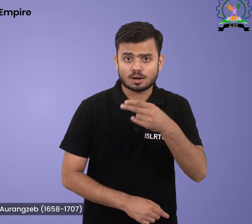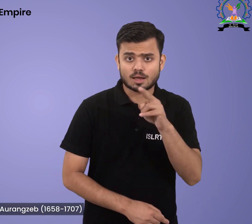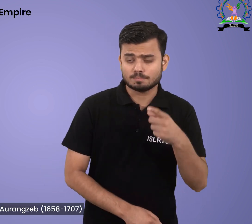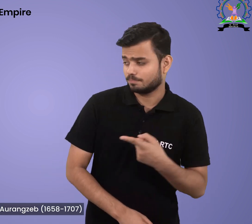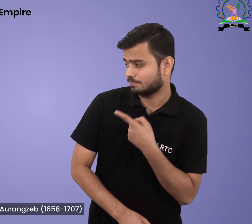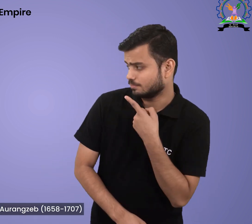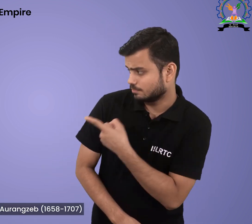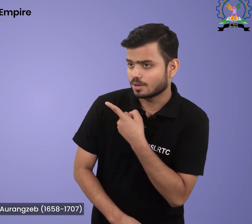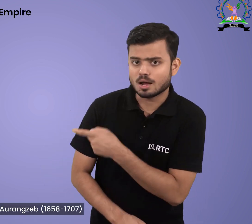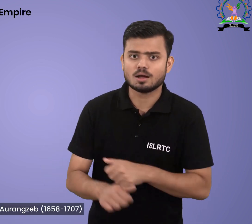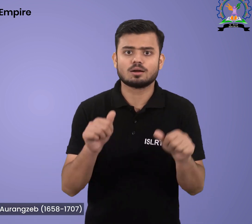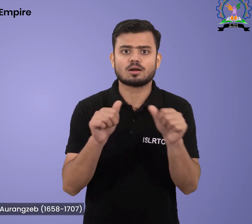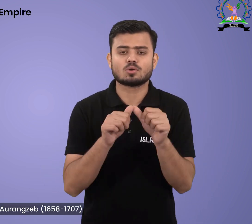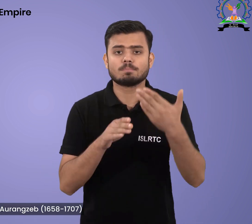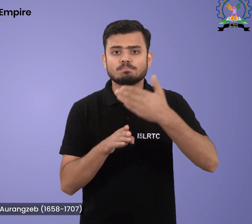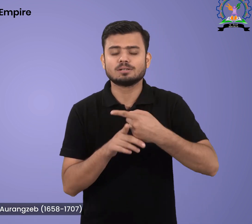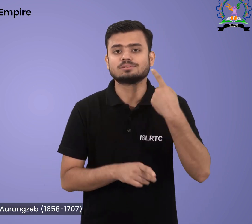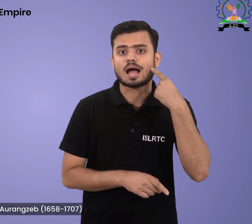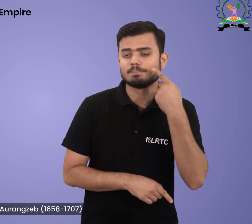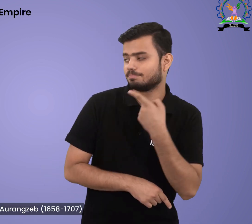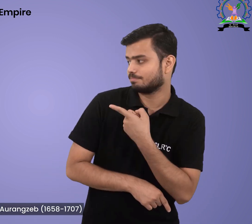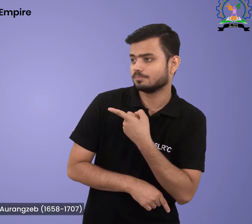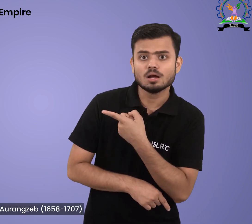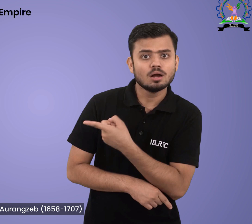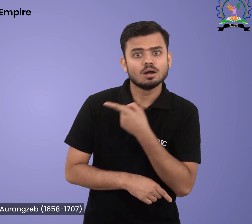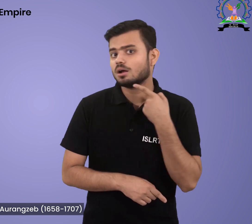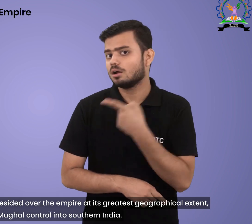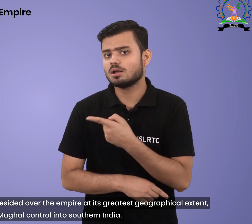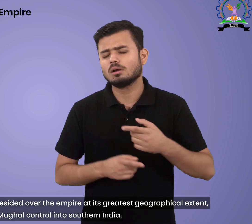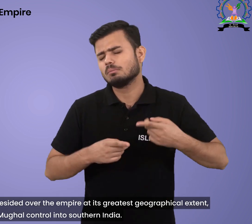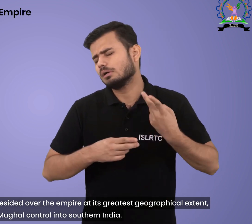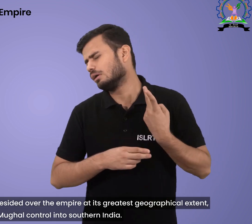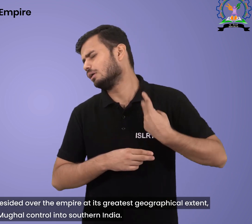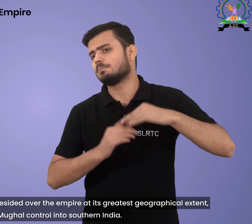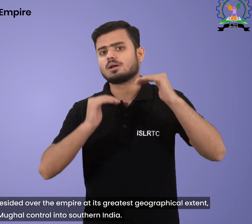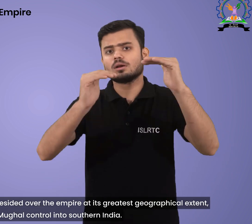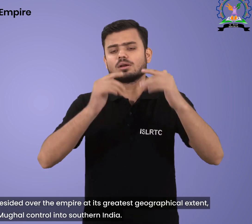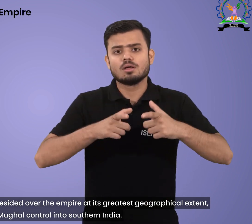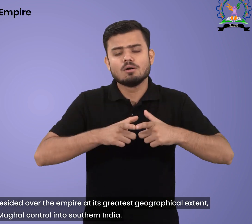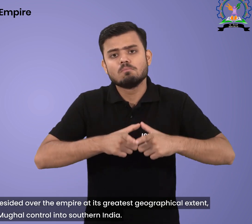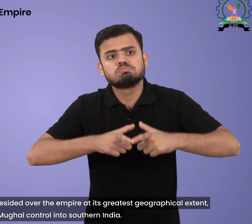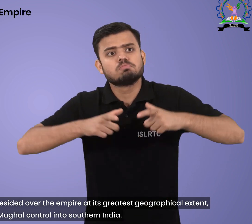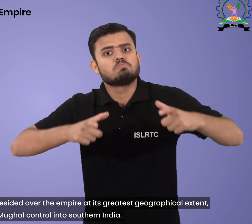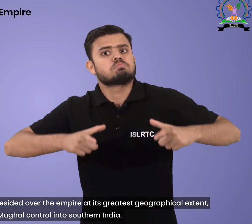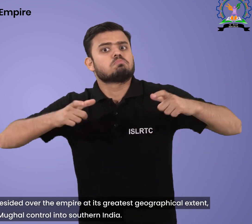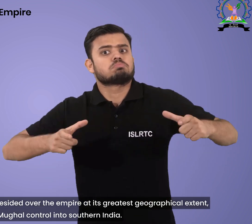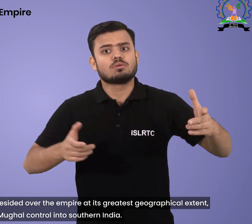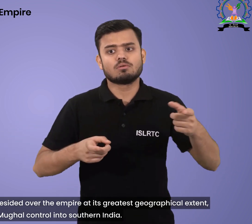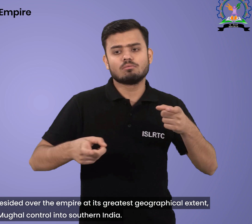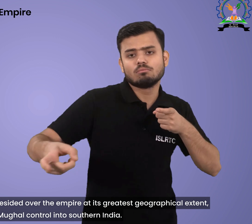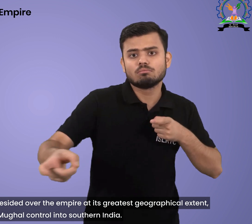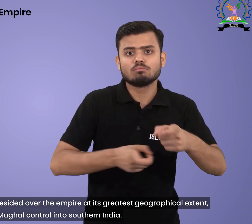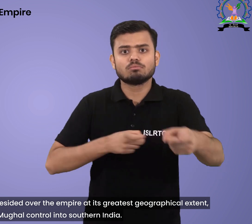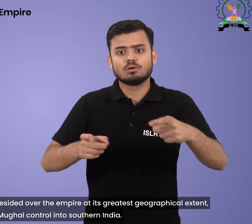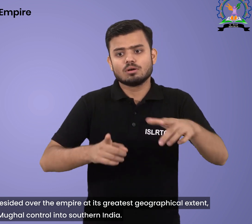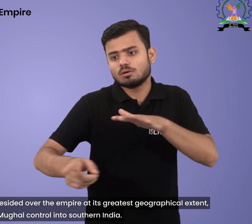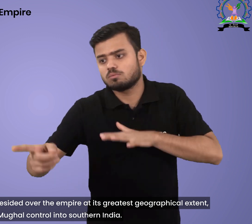Aurangzeb, 1658 to 1707. Maximum expansion. Aurangzeb presided over the empire at